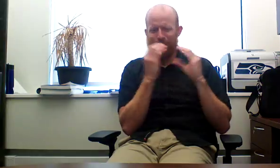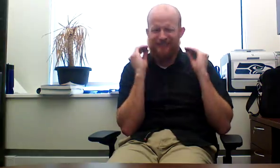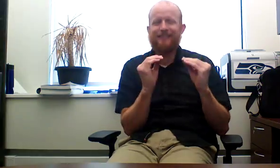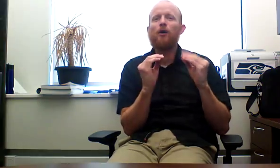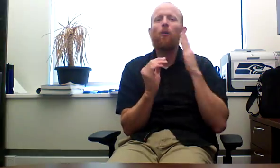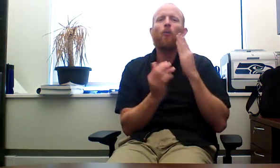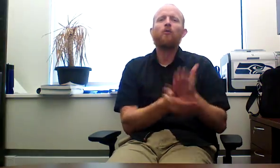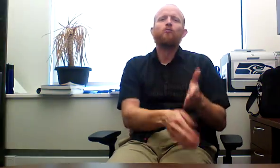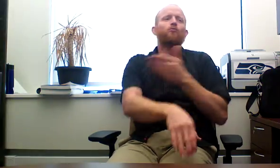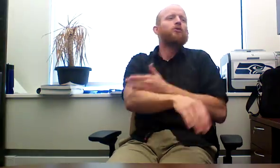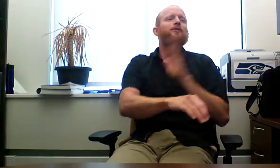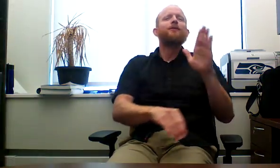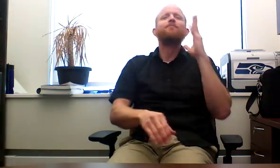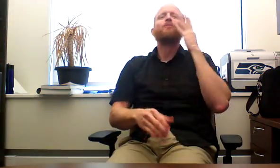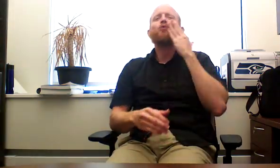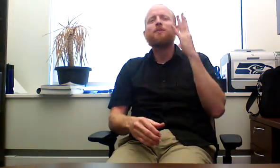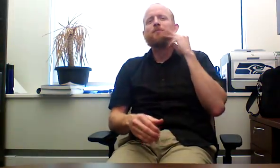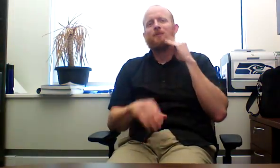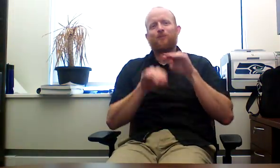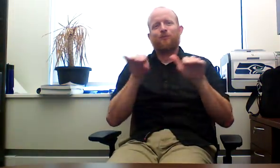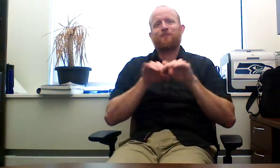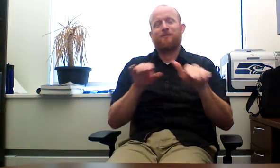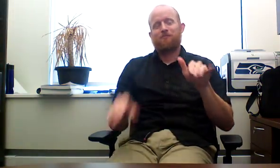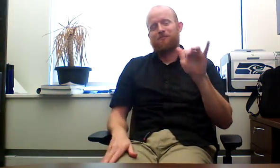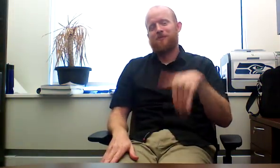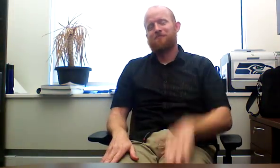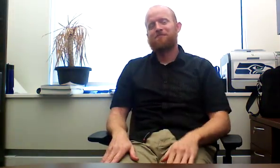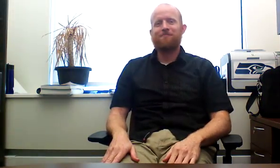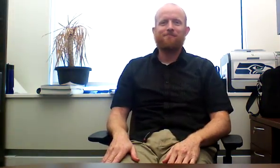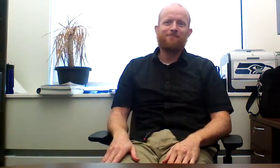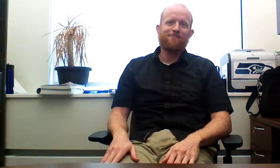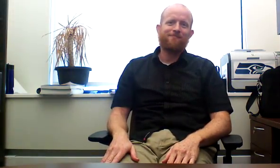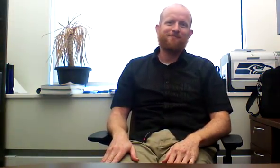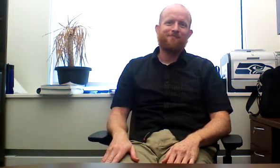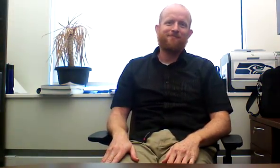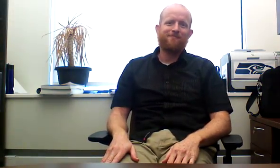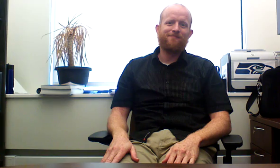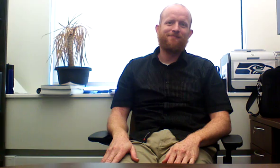young, and they'll improve their muscle memory, and it'll improve their swimming skills.